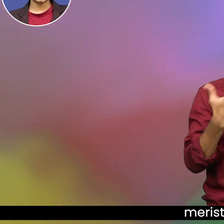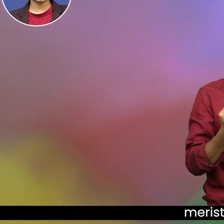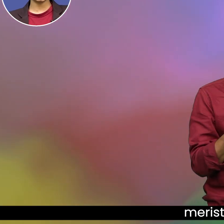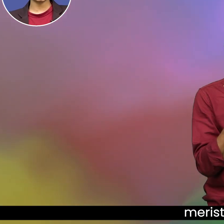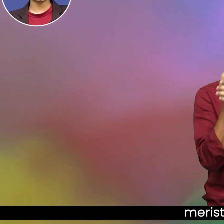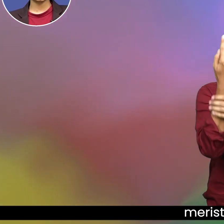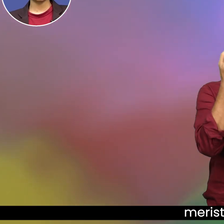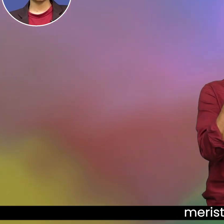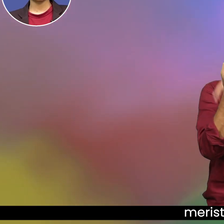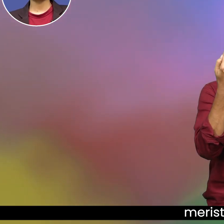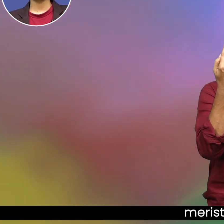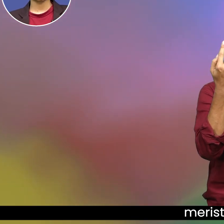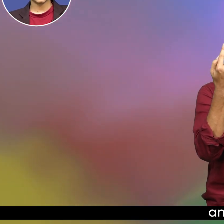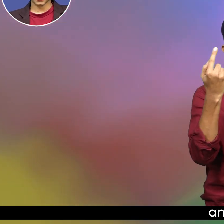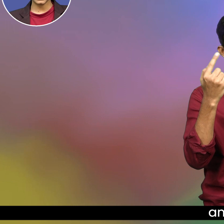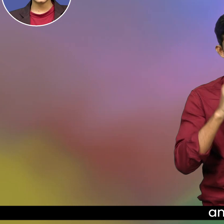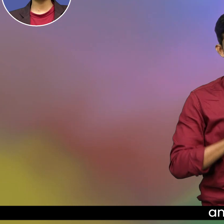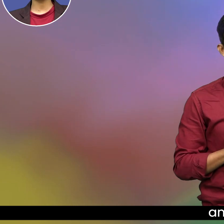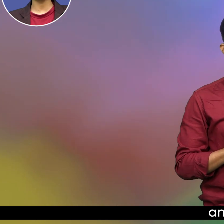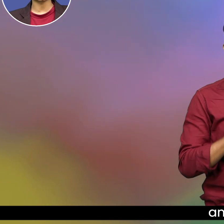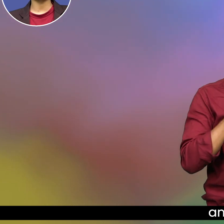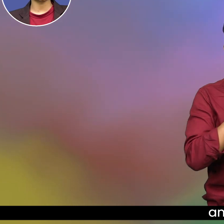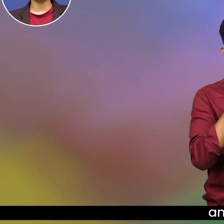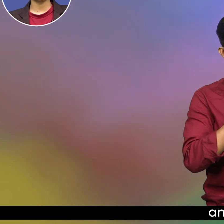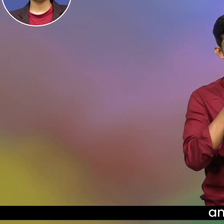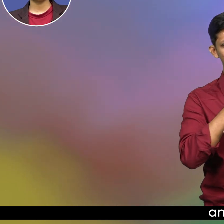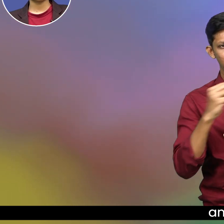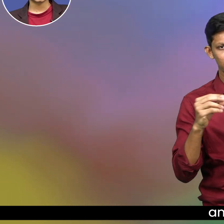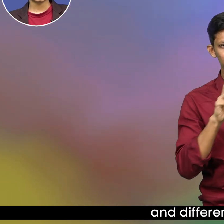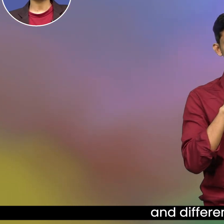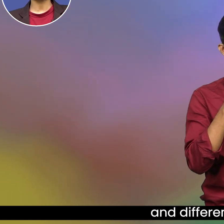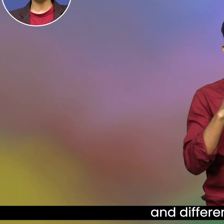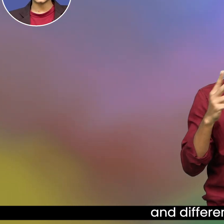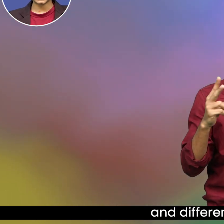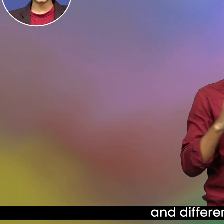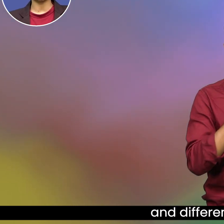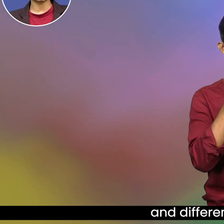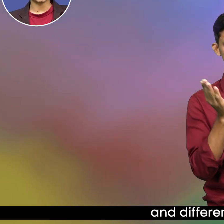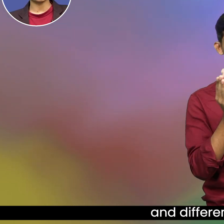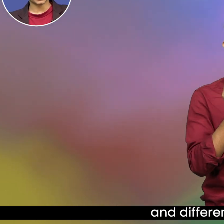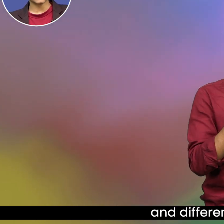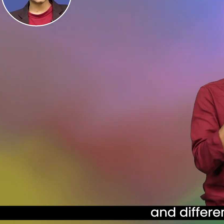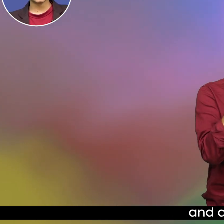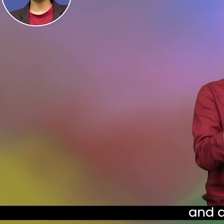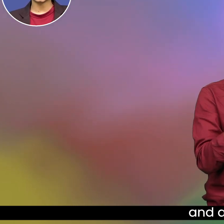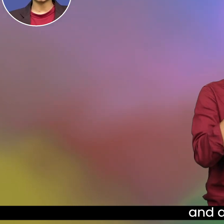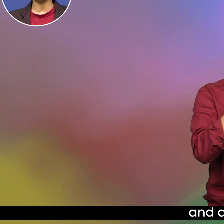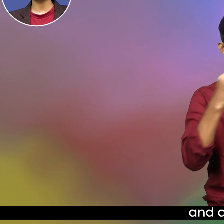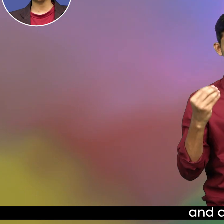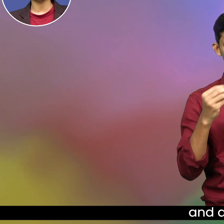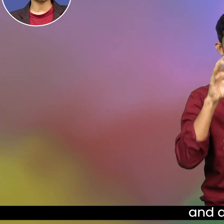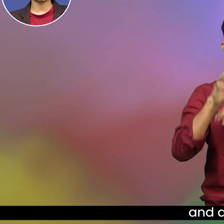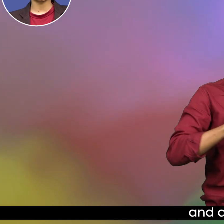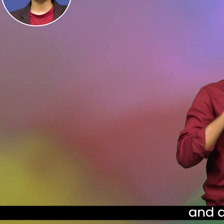meristematic tissues and its types and differences between plant and